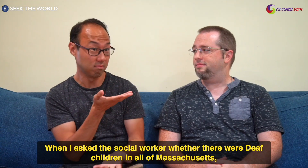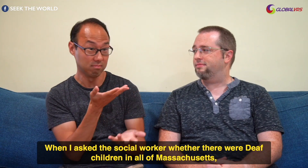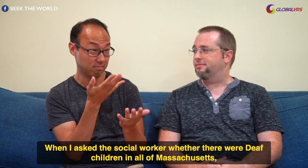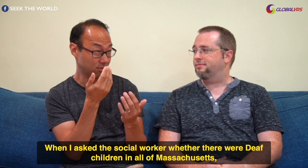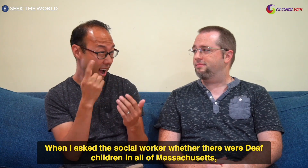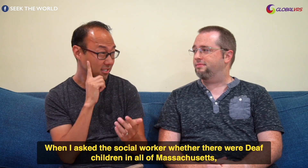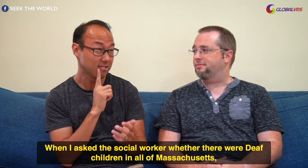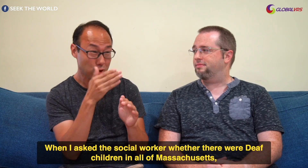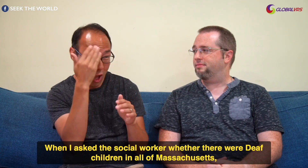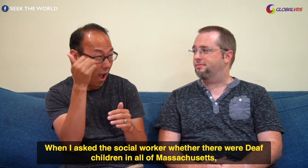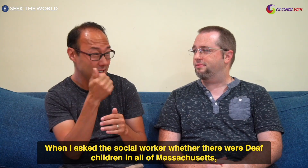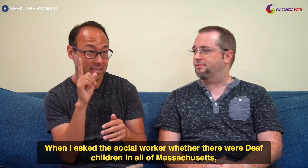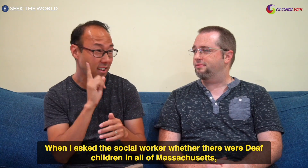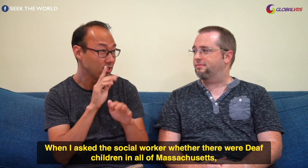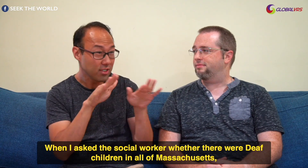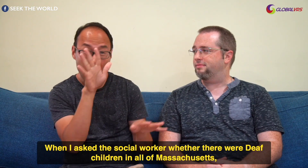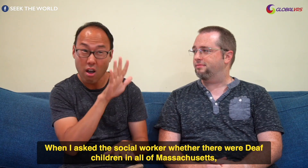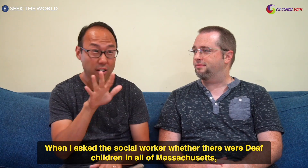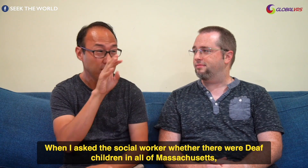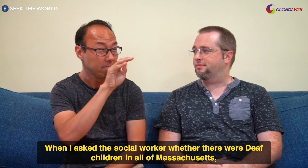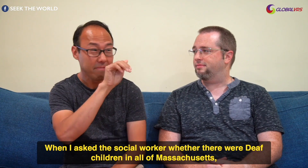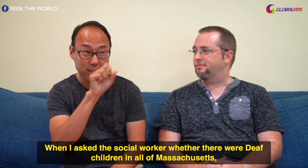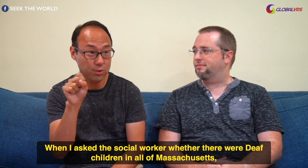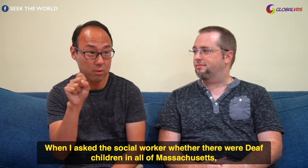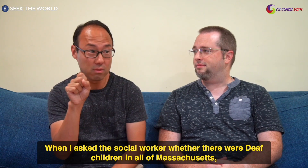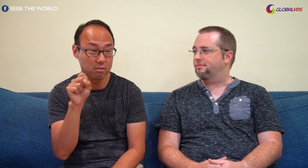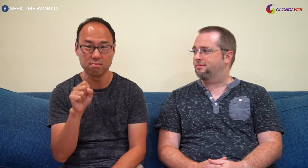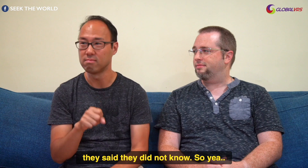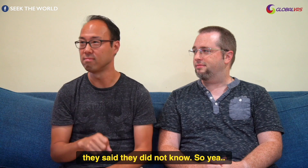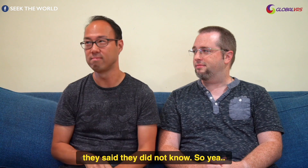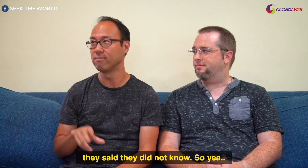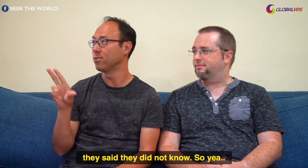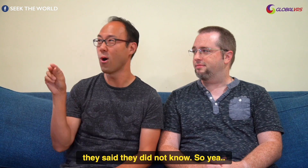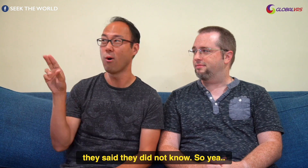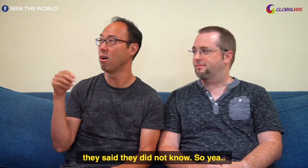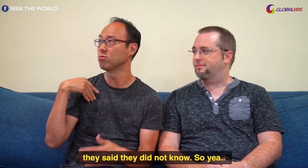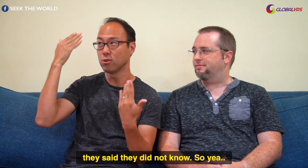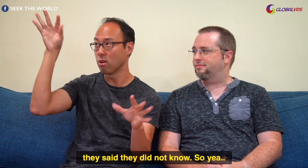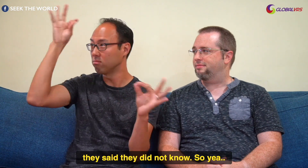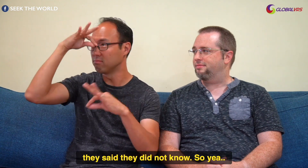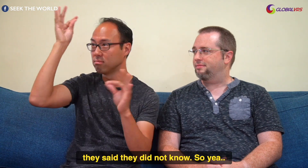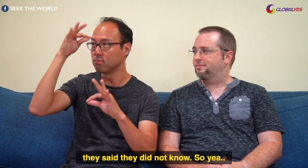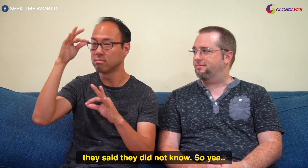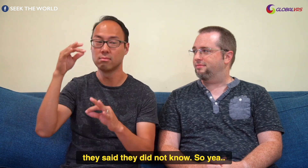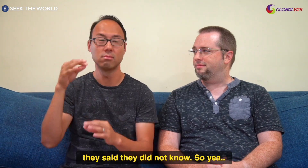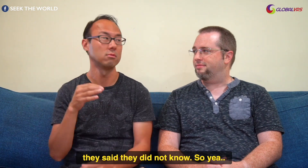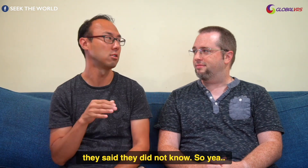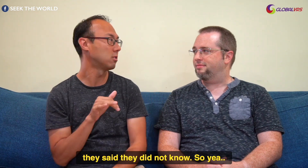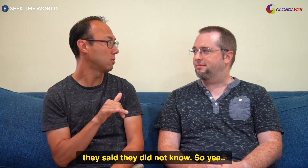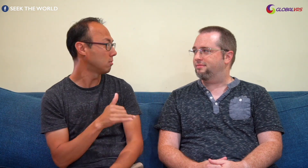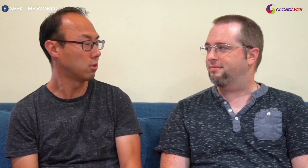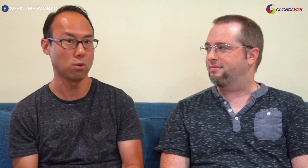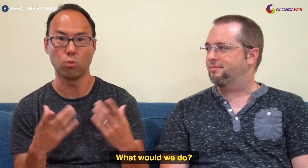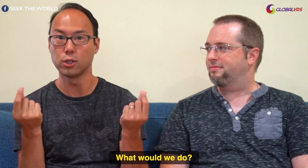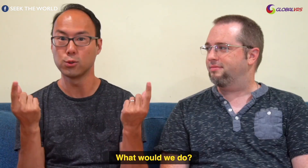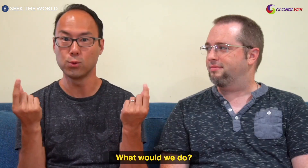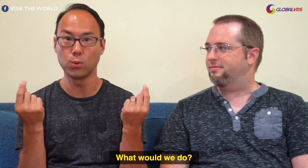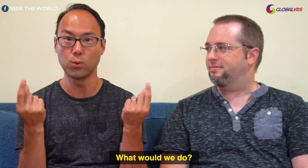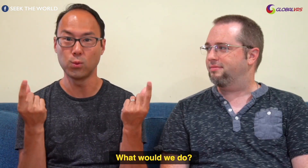When I asked the social worker whether there were deaf children in the area of Massachusetts, they said they didn't know. So we were like,